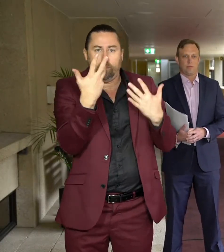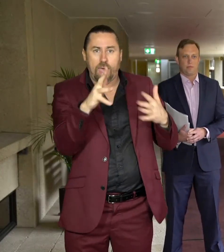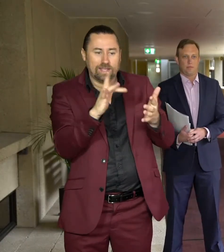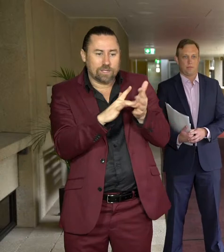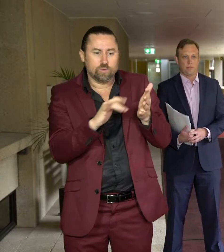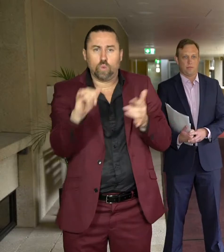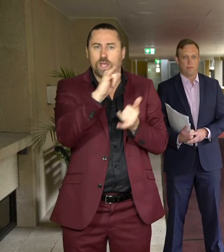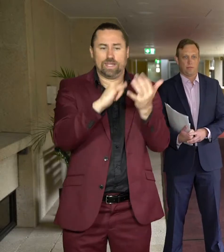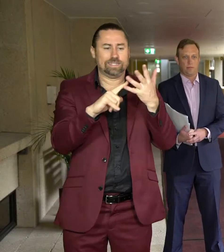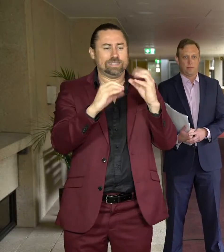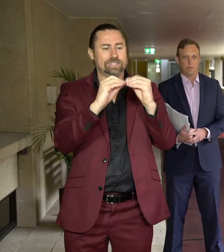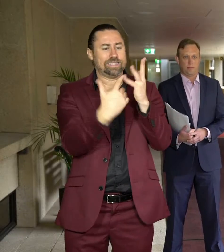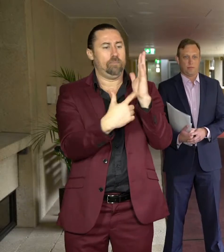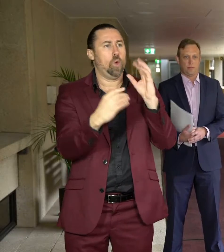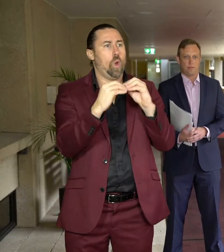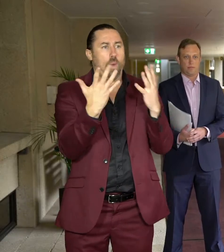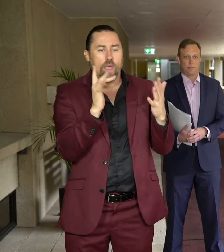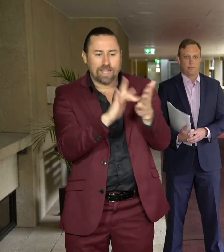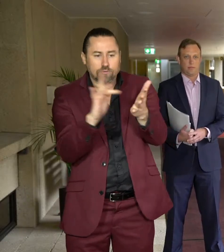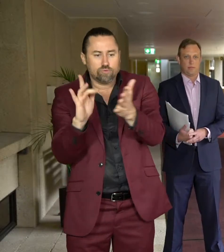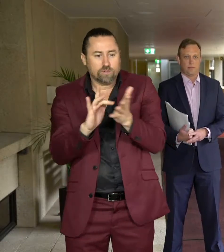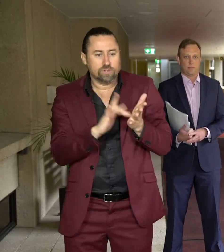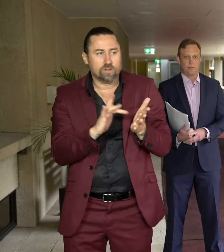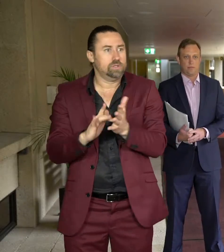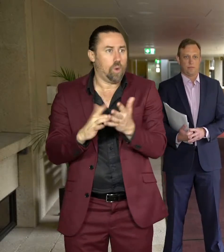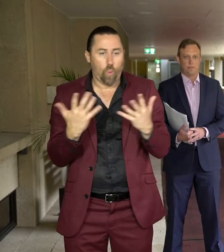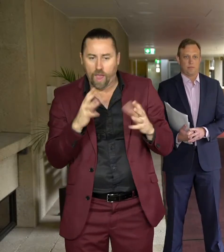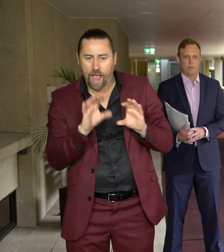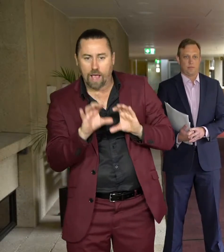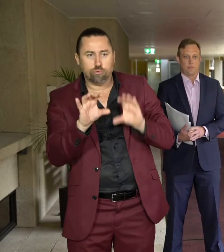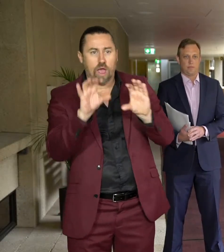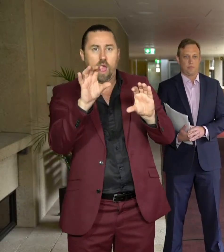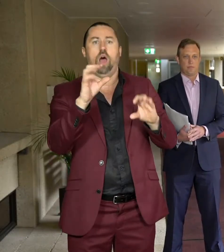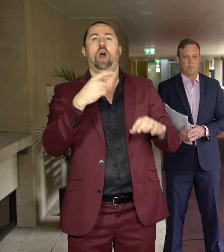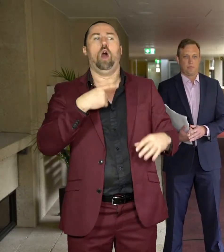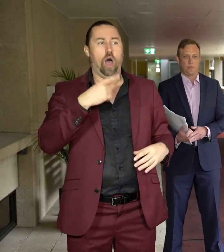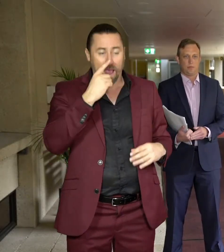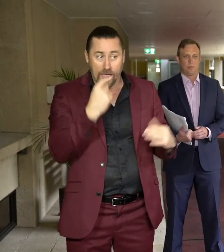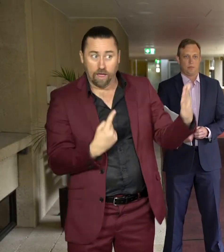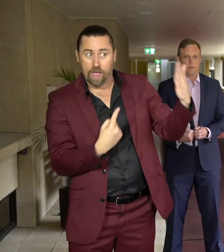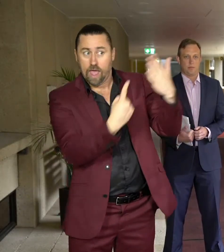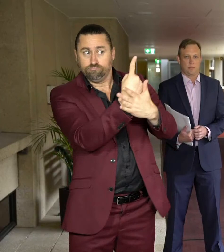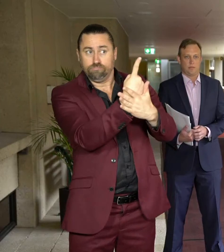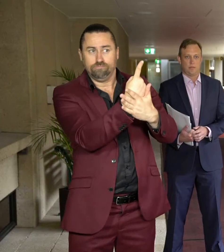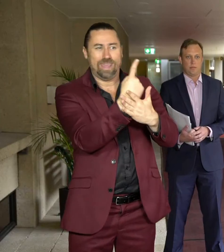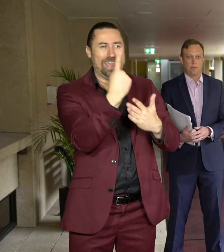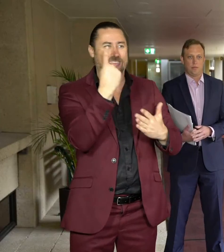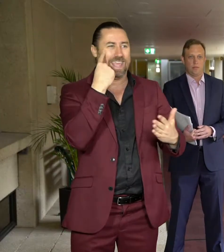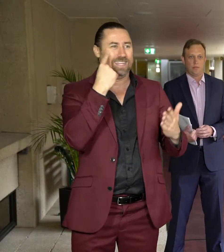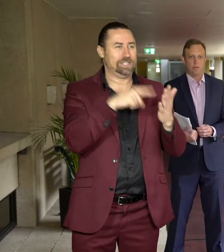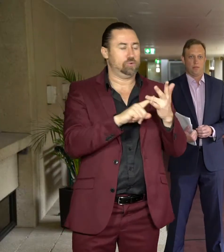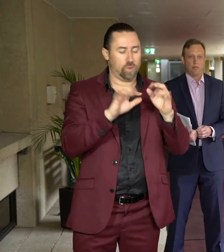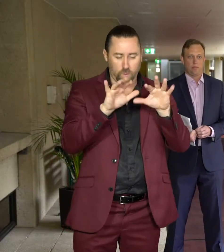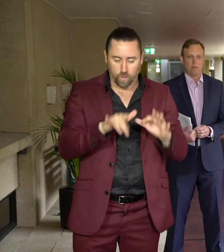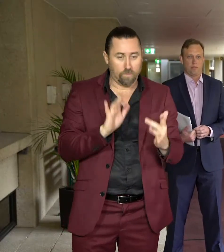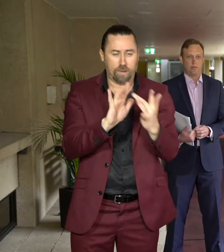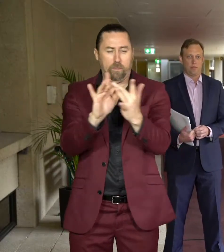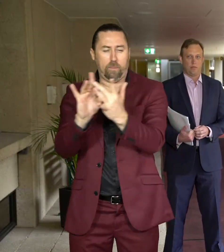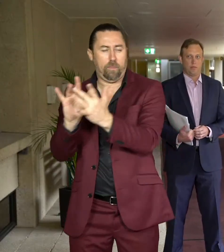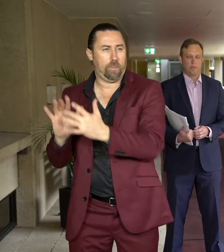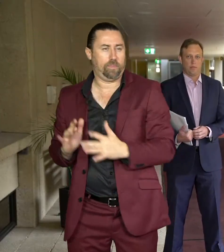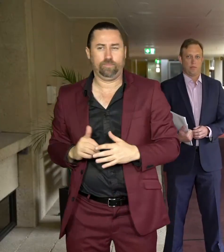come from, so we can immediately go out and contact those people if a case then happens in that area.